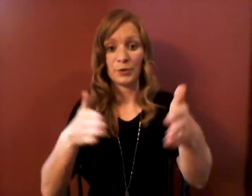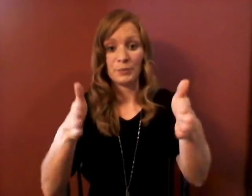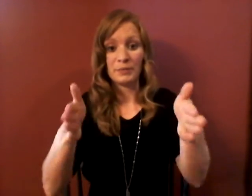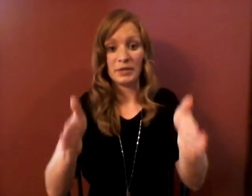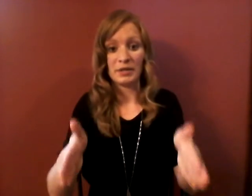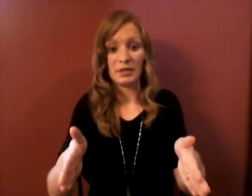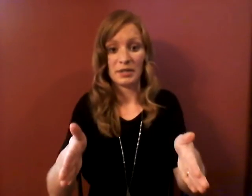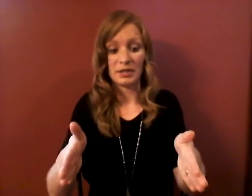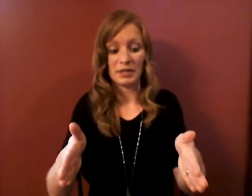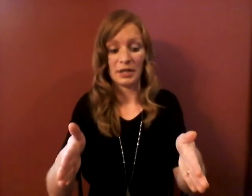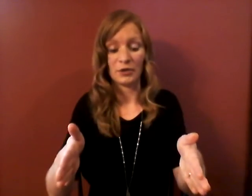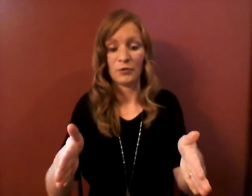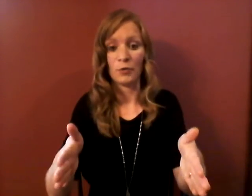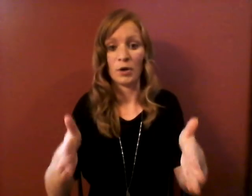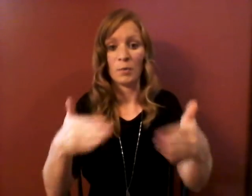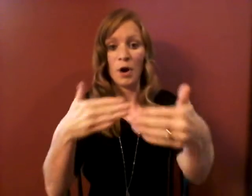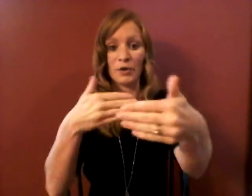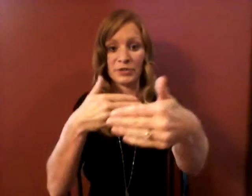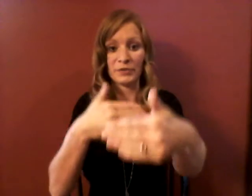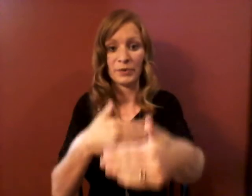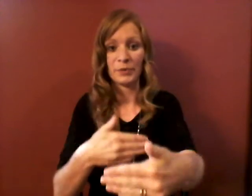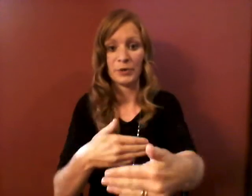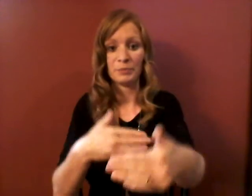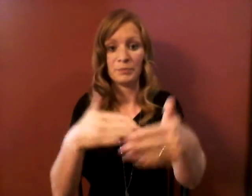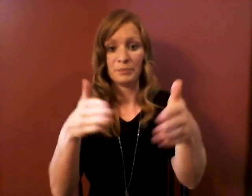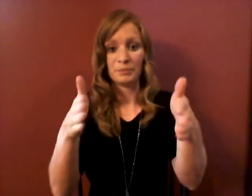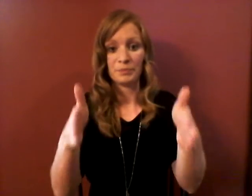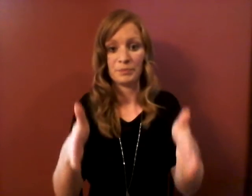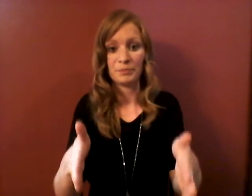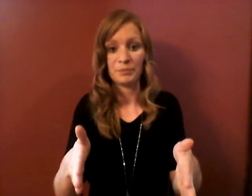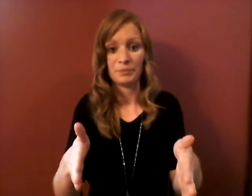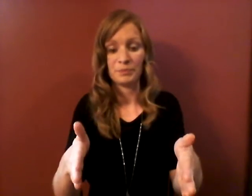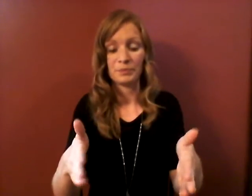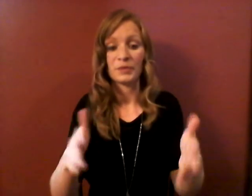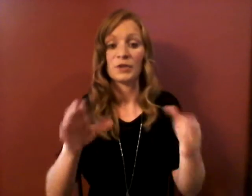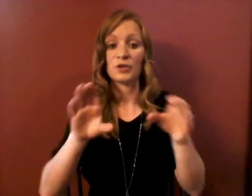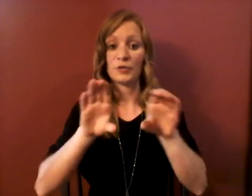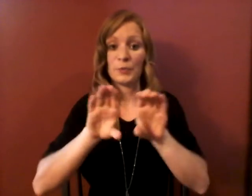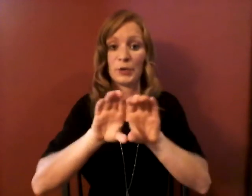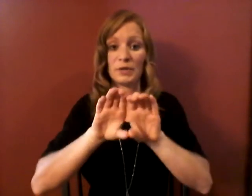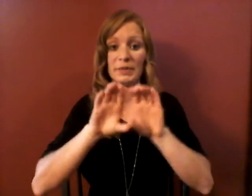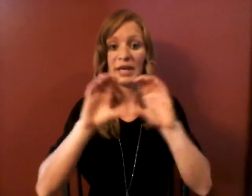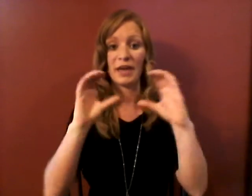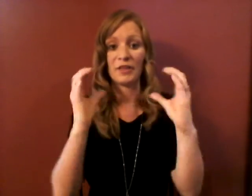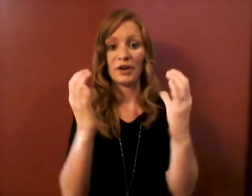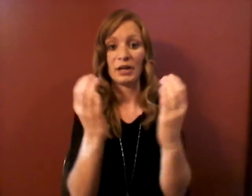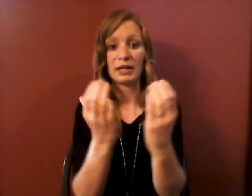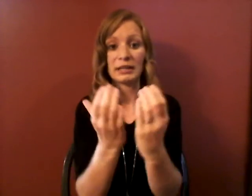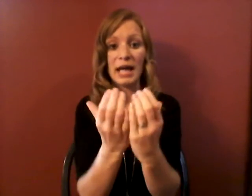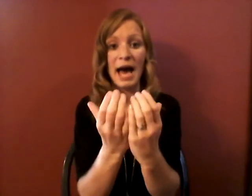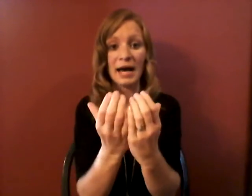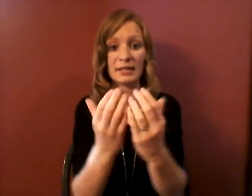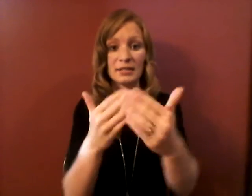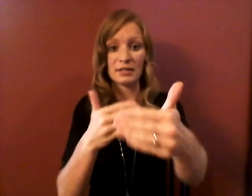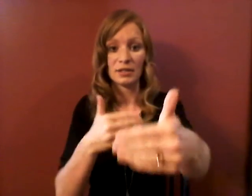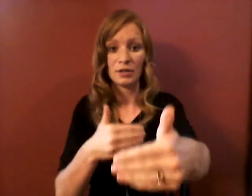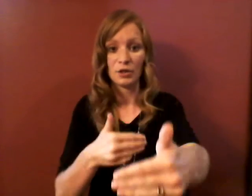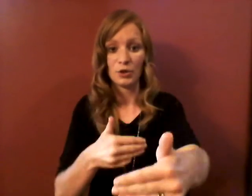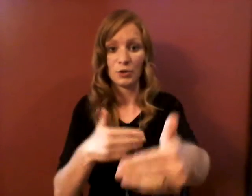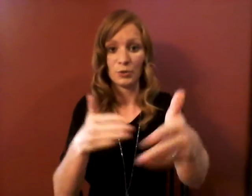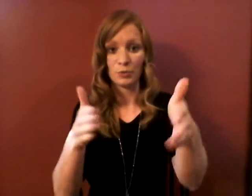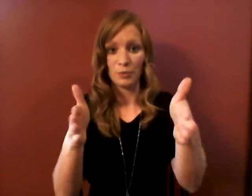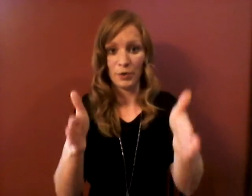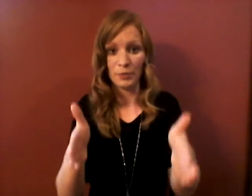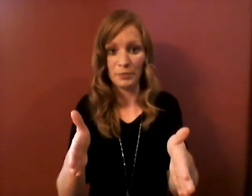room. It's like the four walls of a room. So if you put them together, class, room.